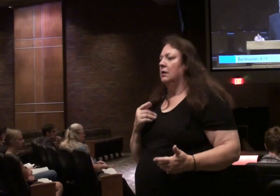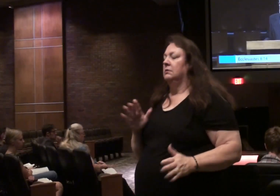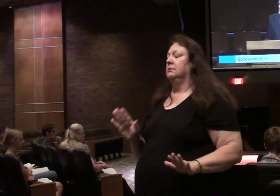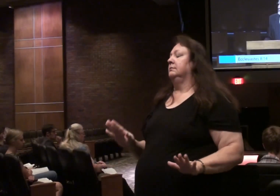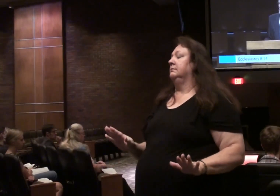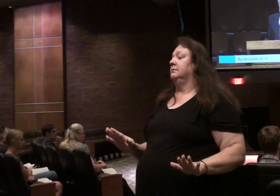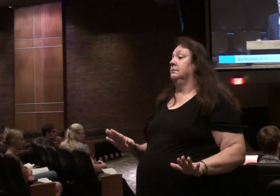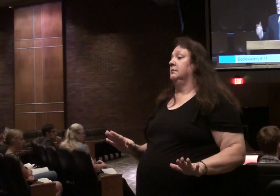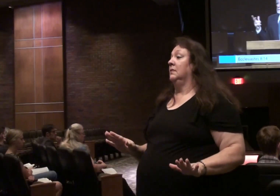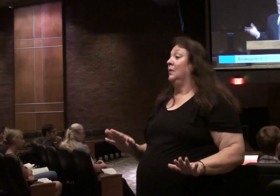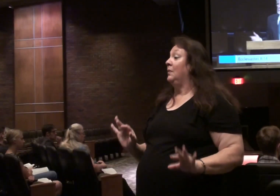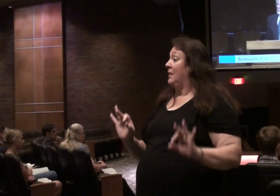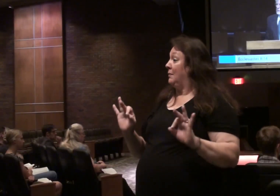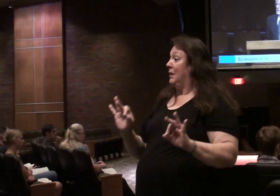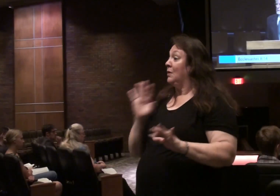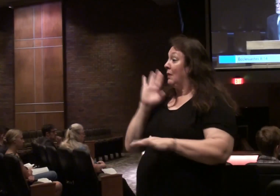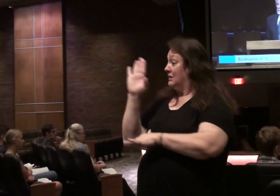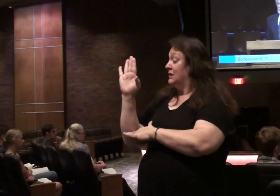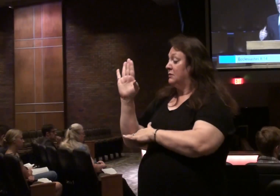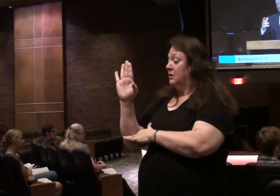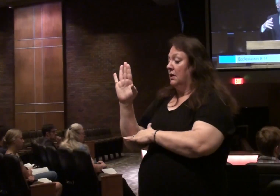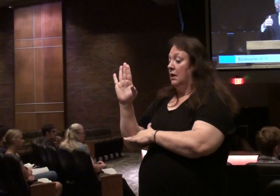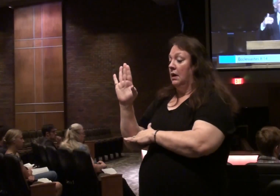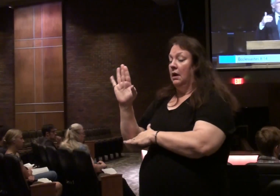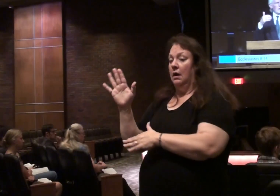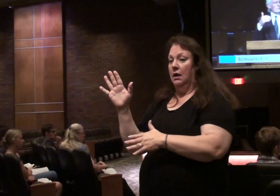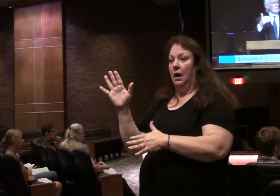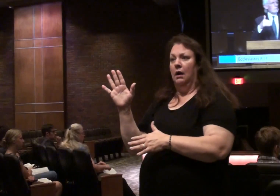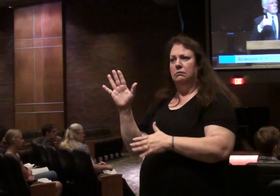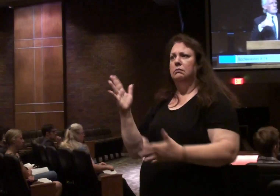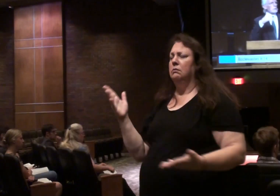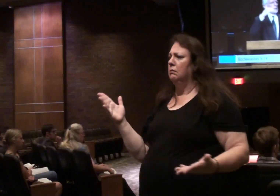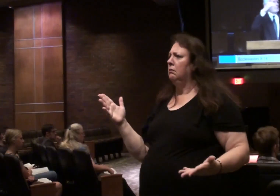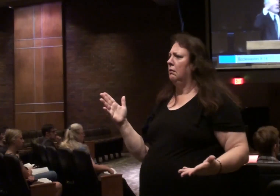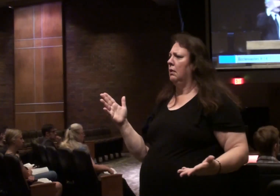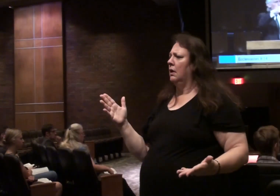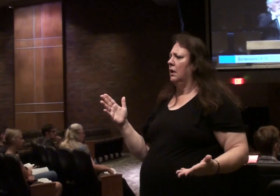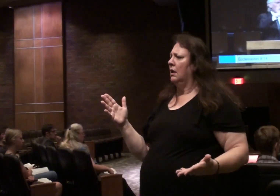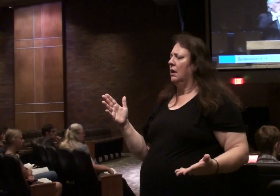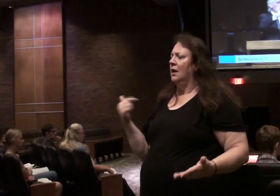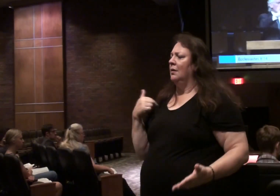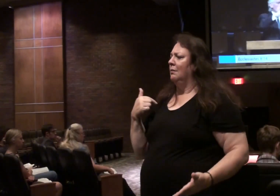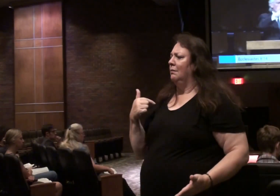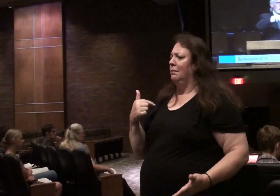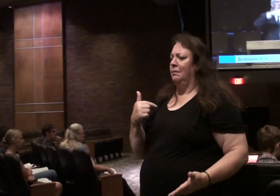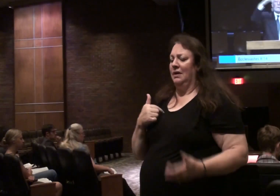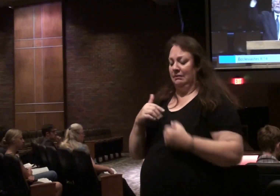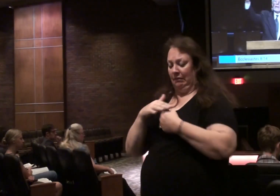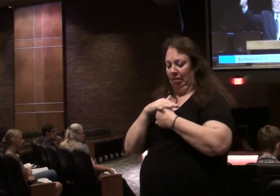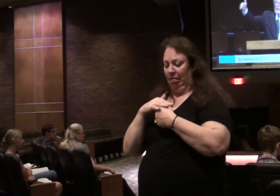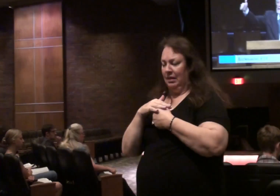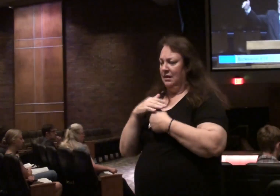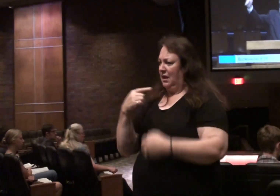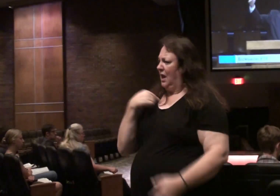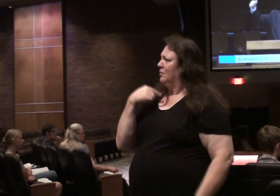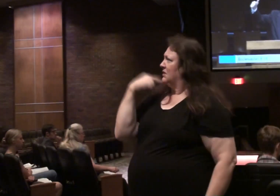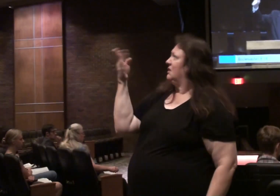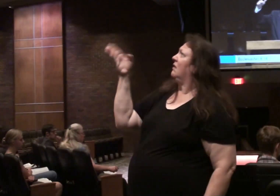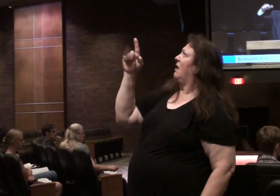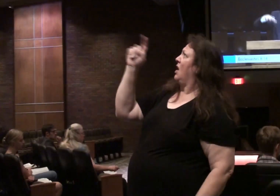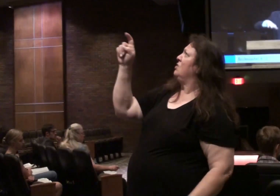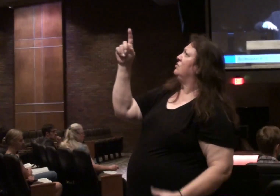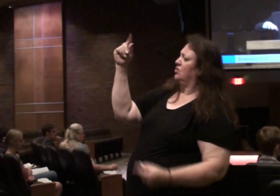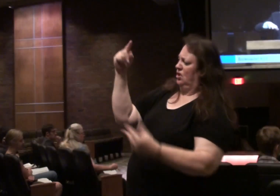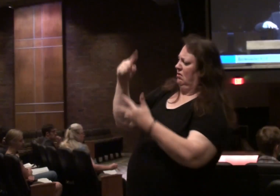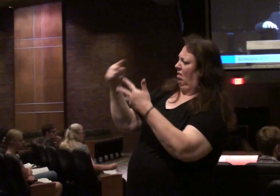Well, wouldn't that be a great testimony? And pretty soon we've stepped beyond the local authorities to tell God how he ought to